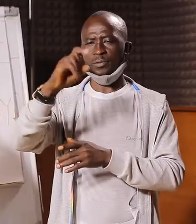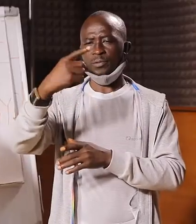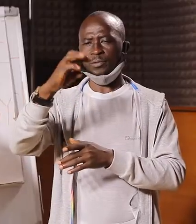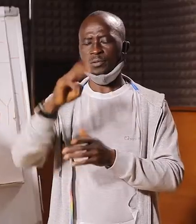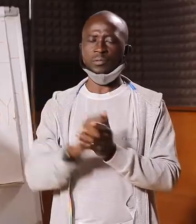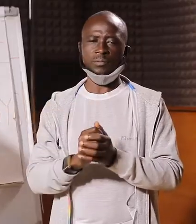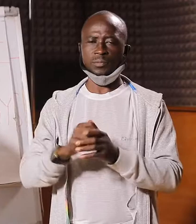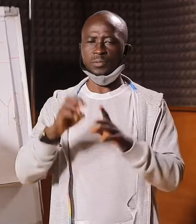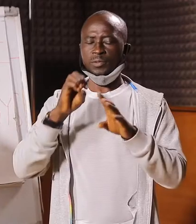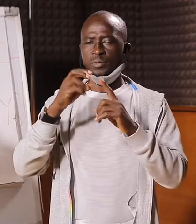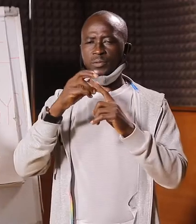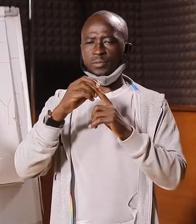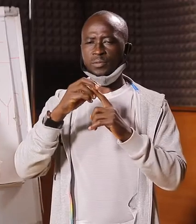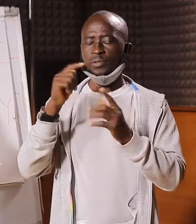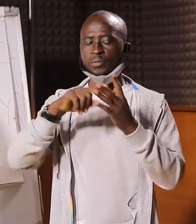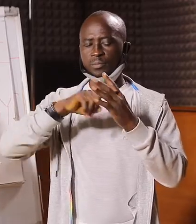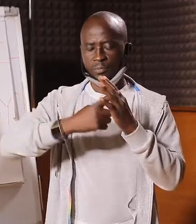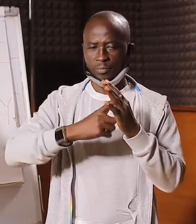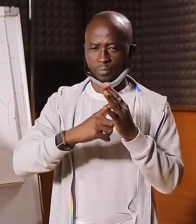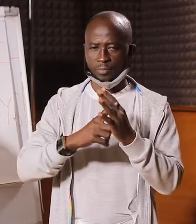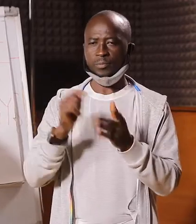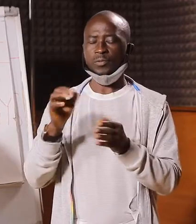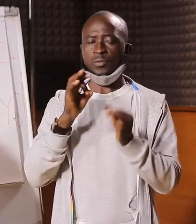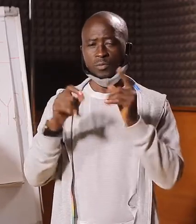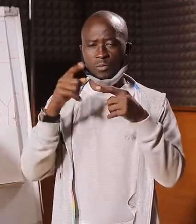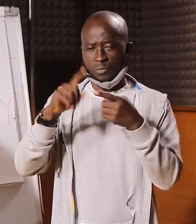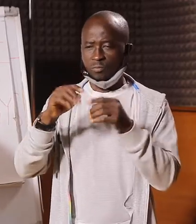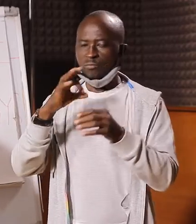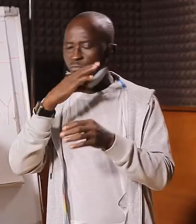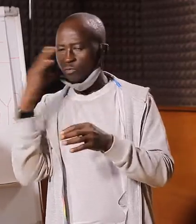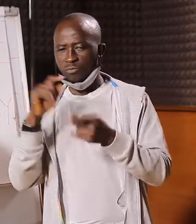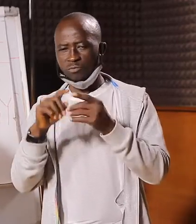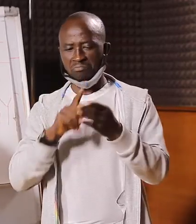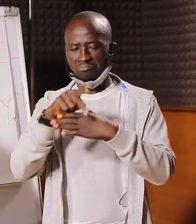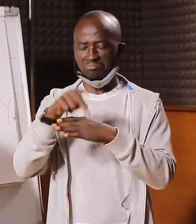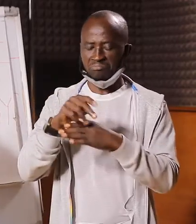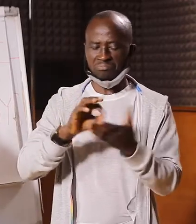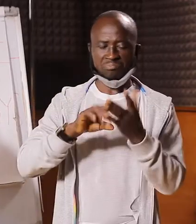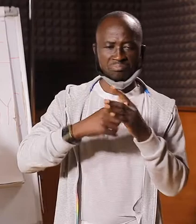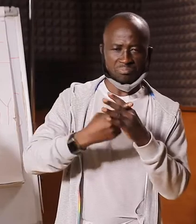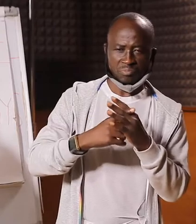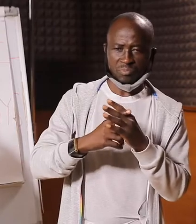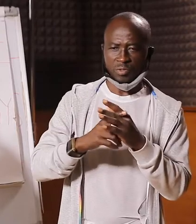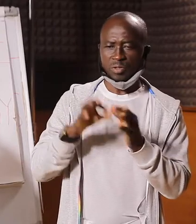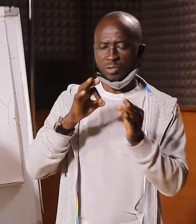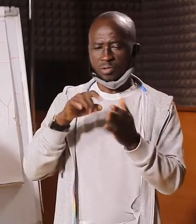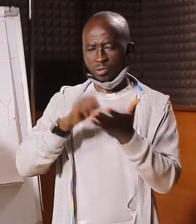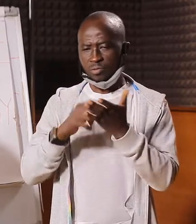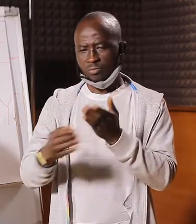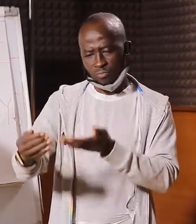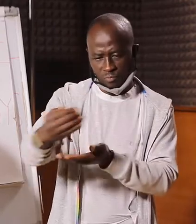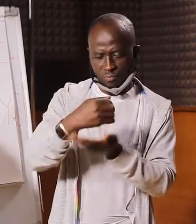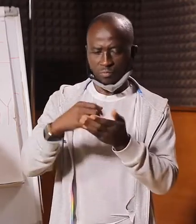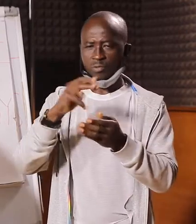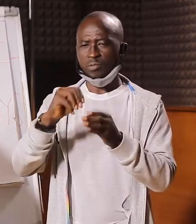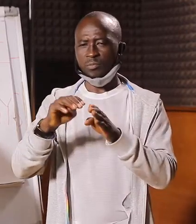beans family, my student, those of you that go to the farm to plant beans, when you plant beans, you go and harvest them before